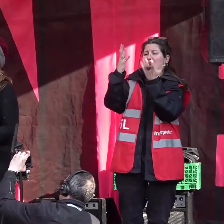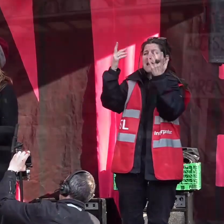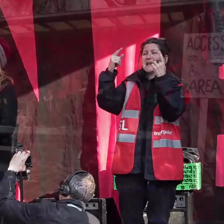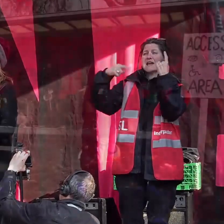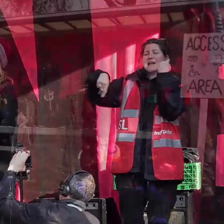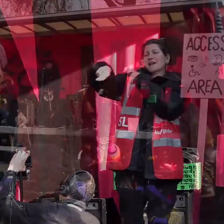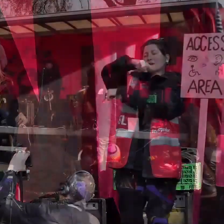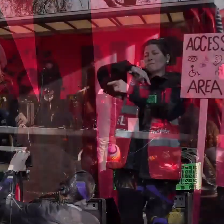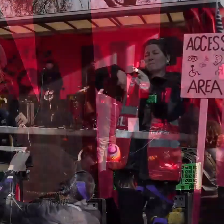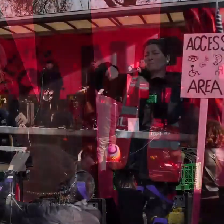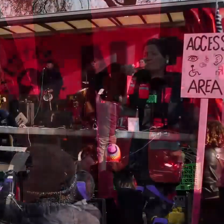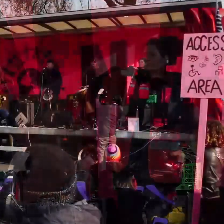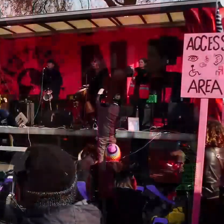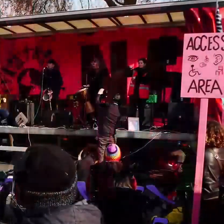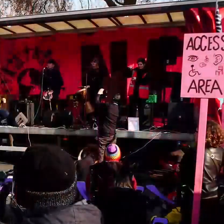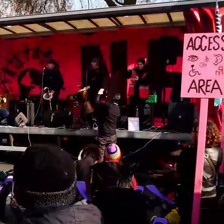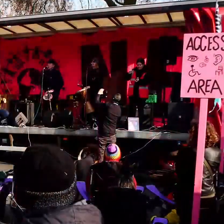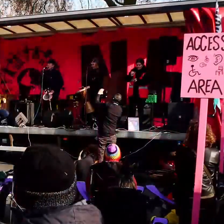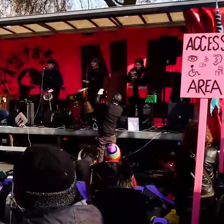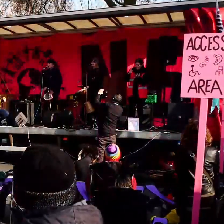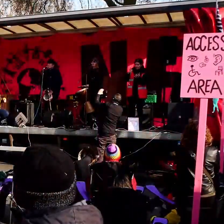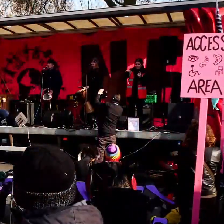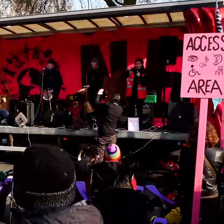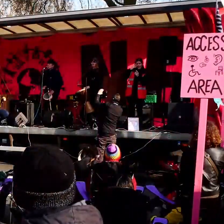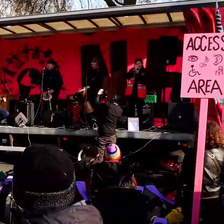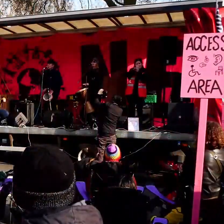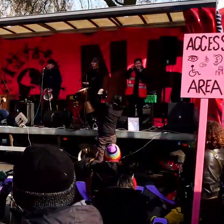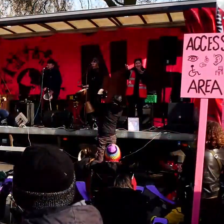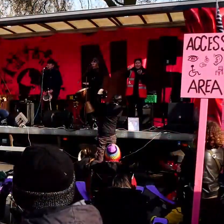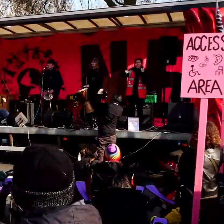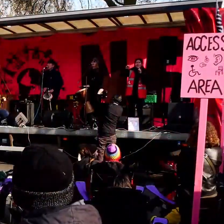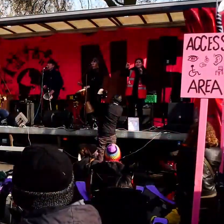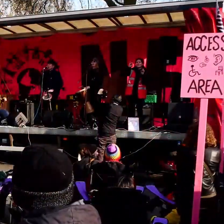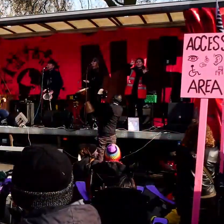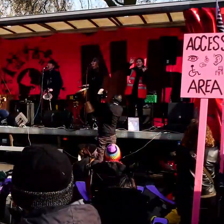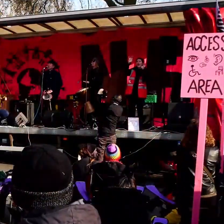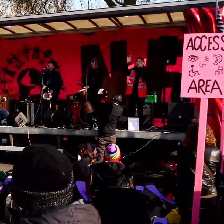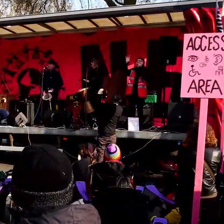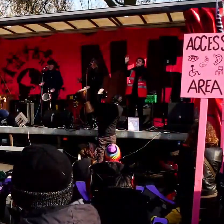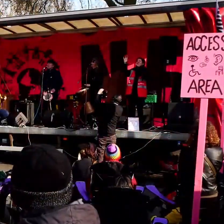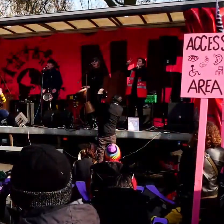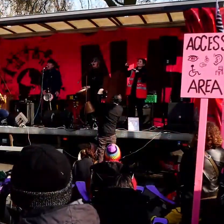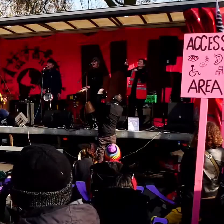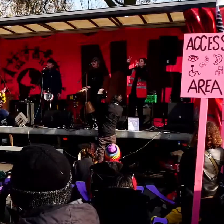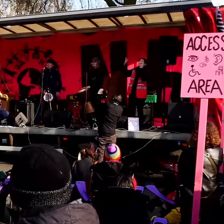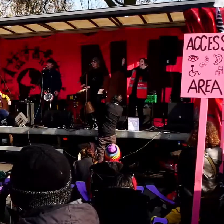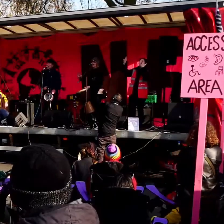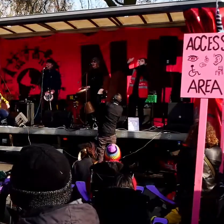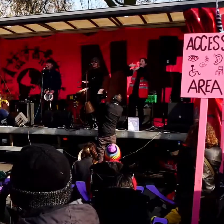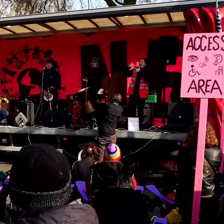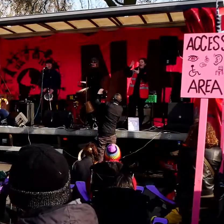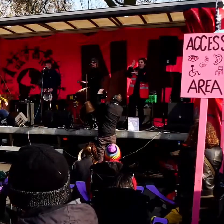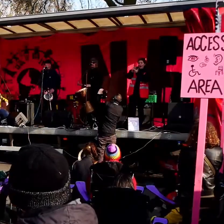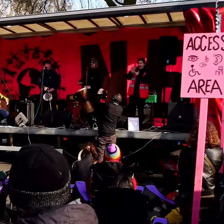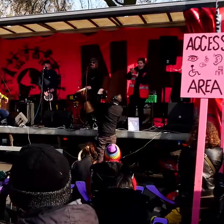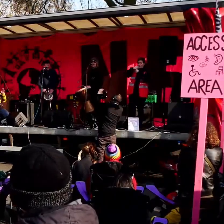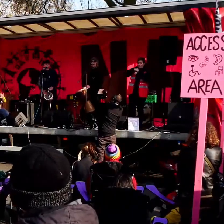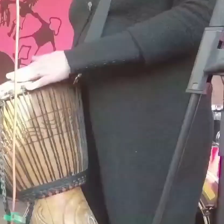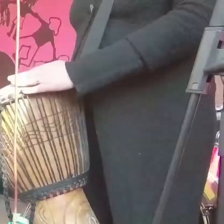fountain, bright and clear as the stars beyond counting in the night. I am their